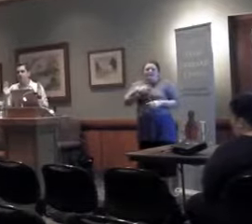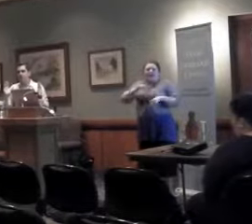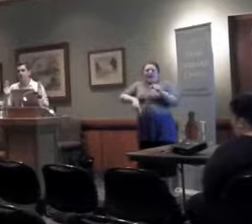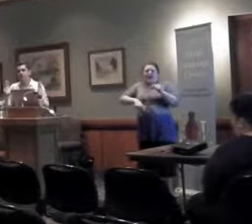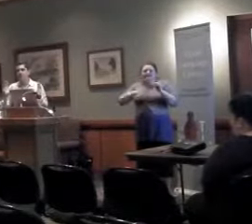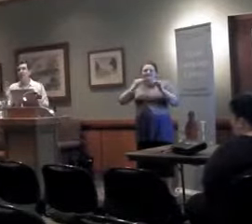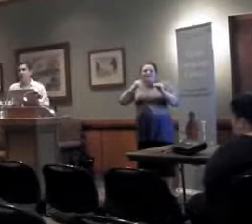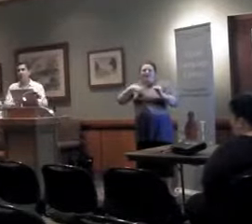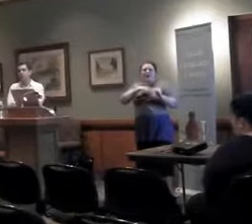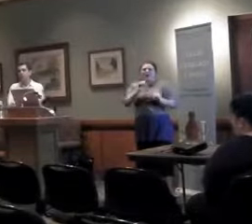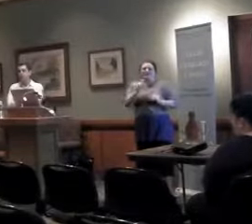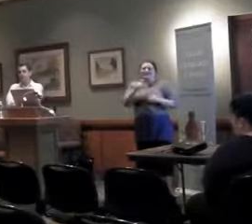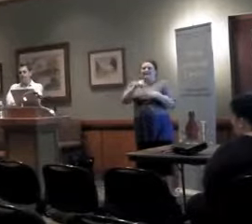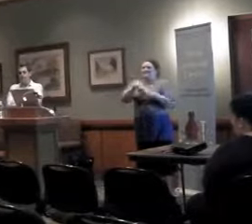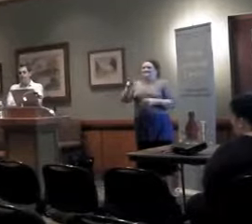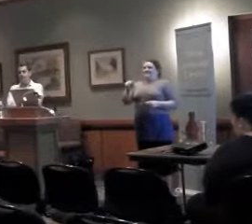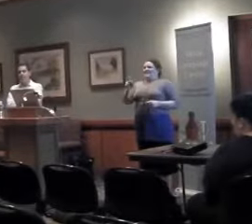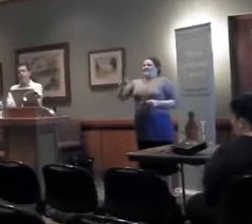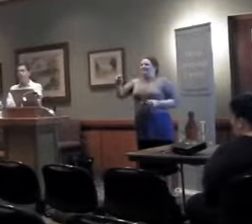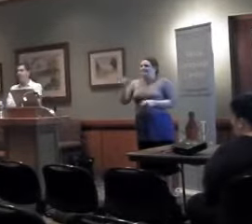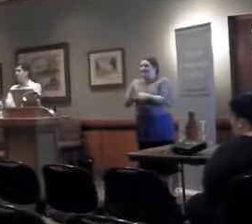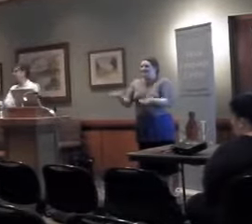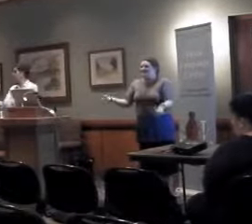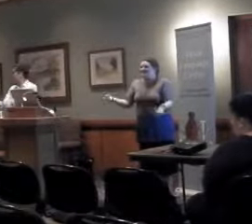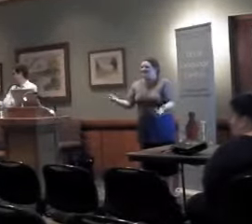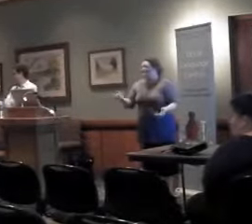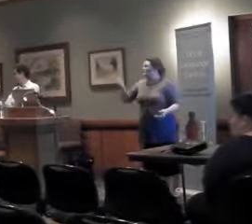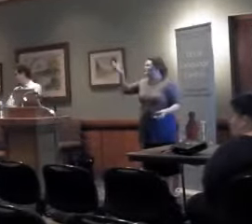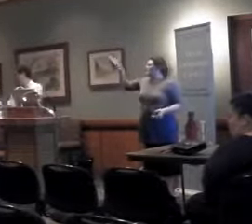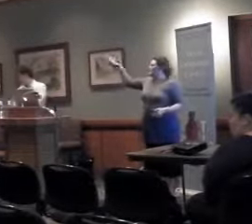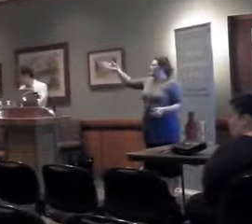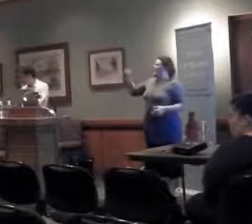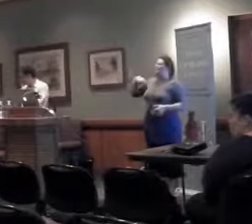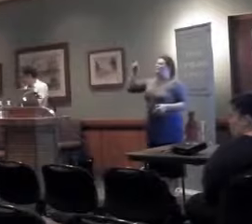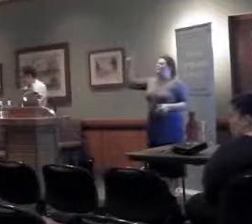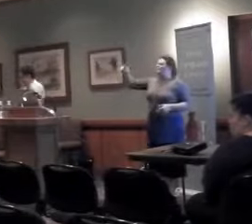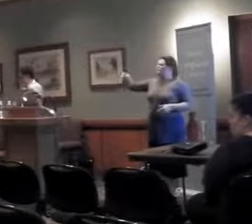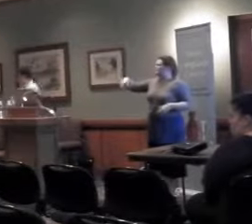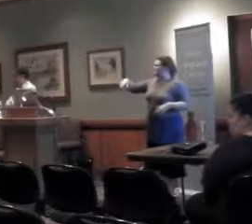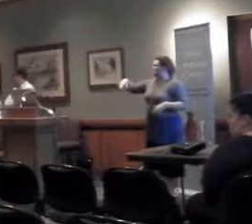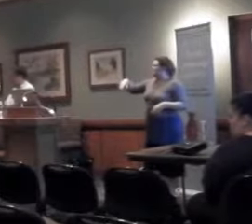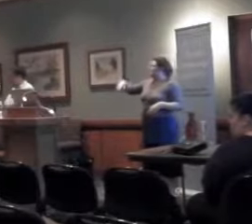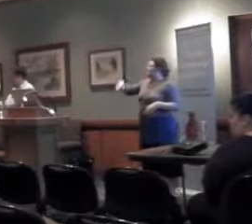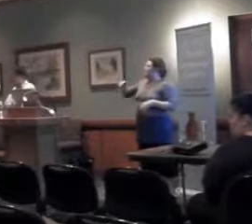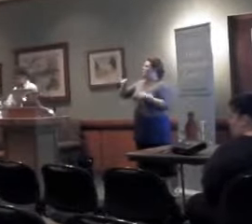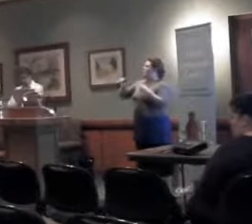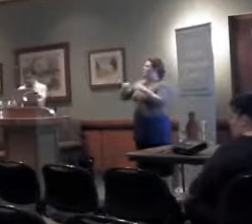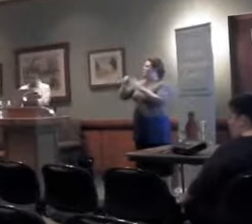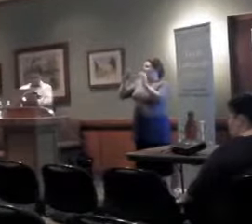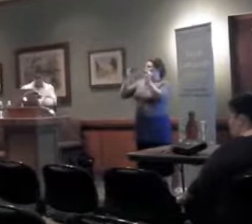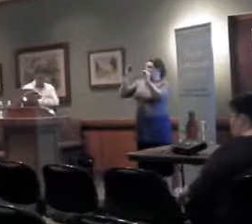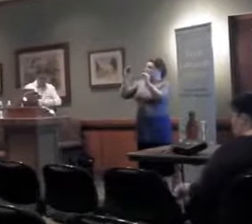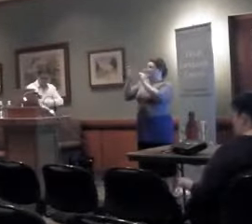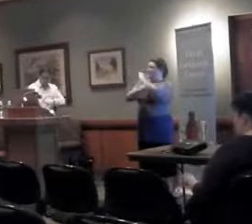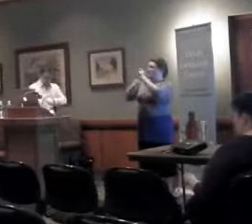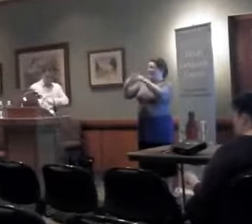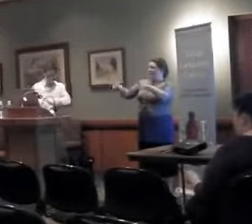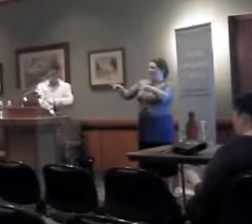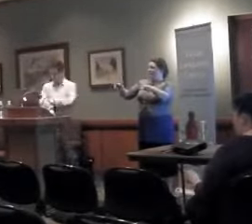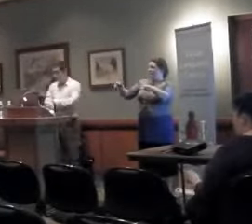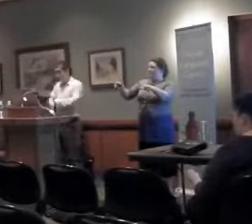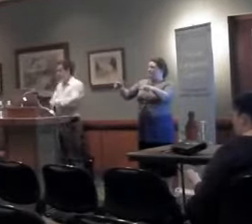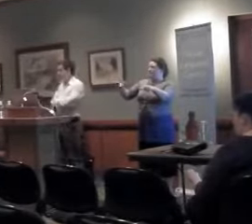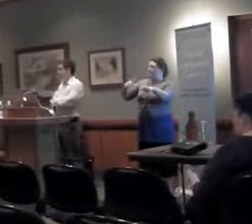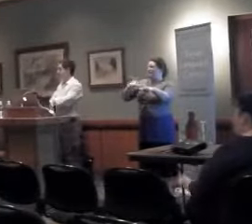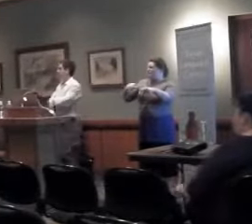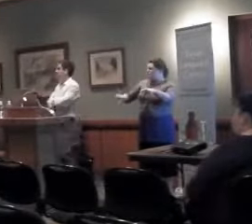teach our ASL in a vacuum, right? So, I have a question. When you teach a foreign language,